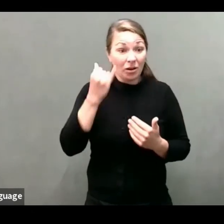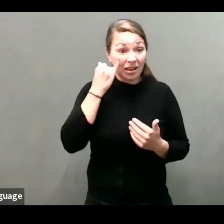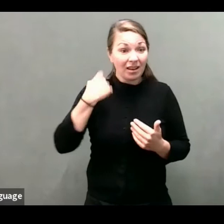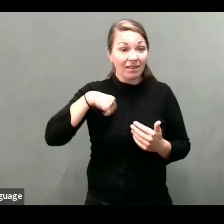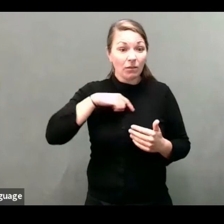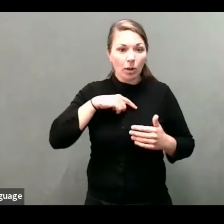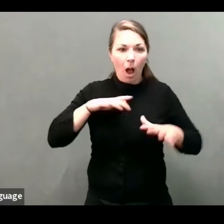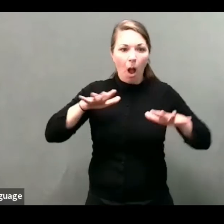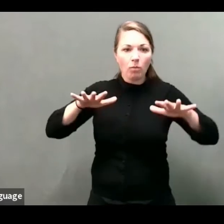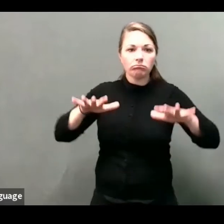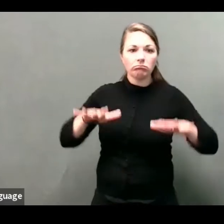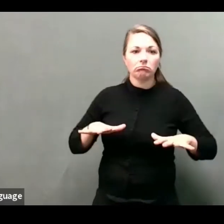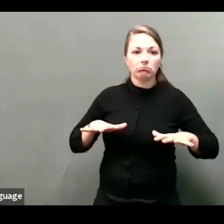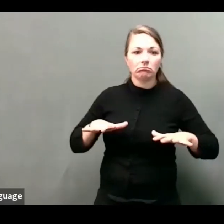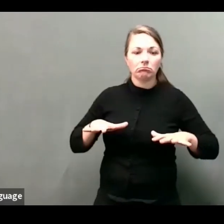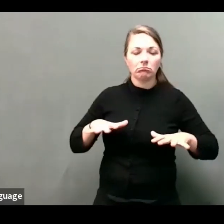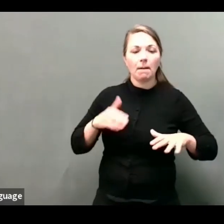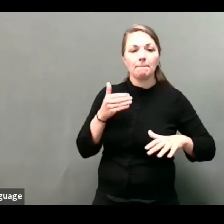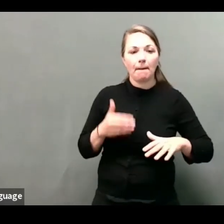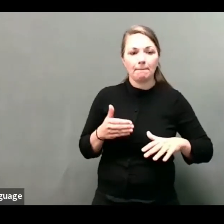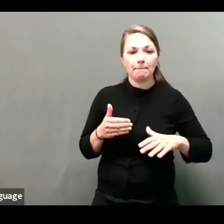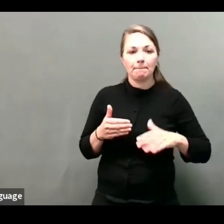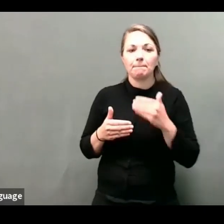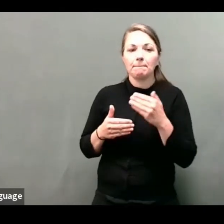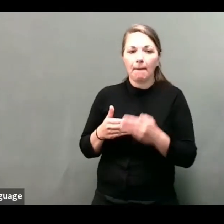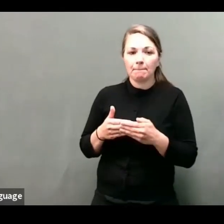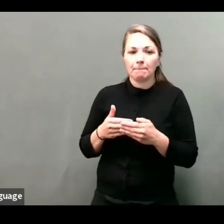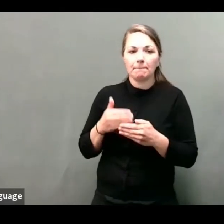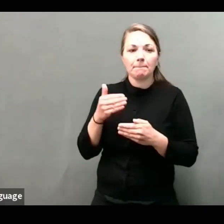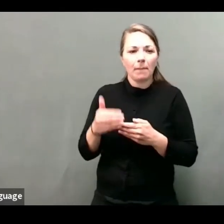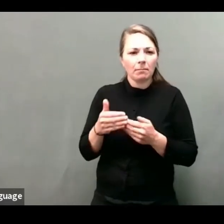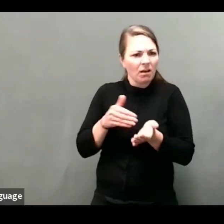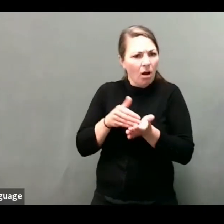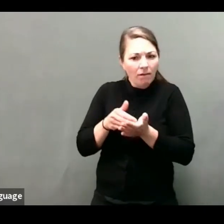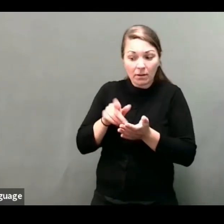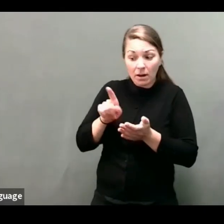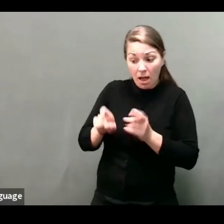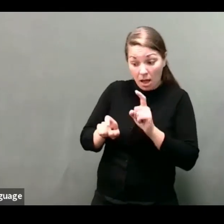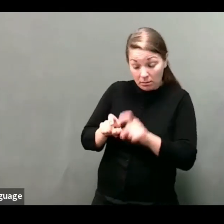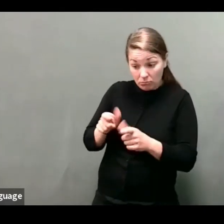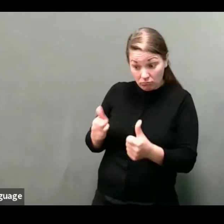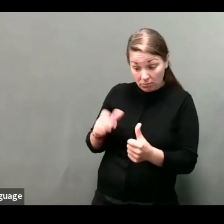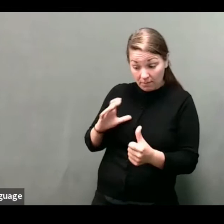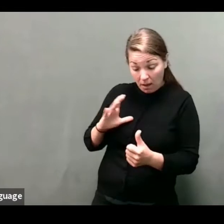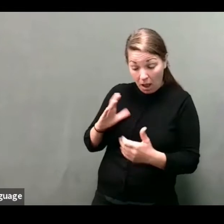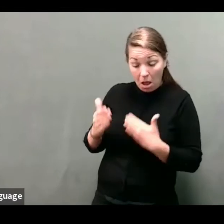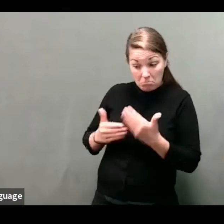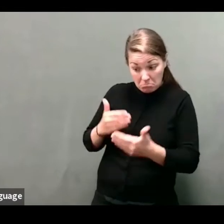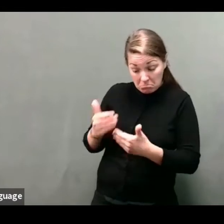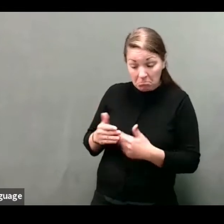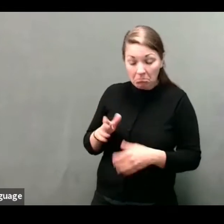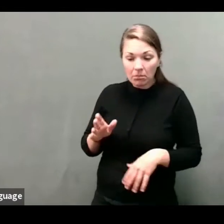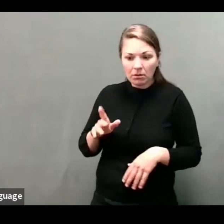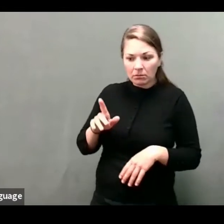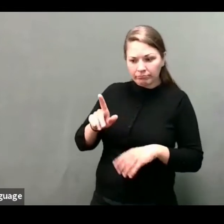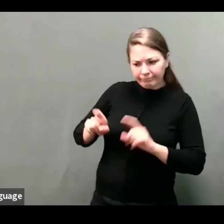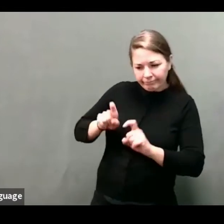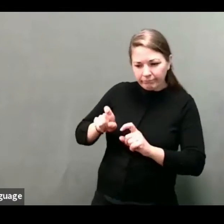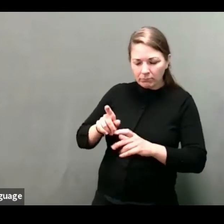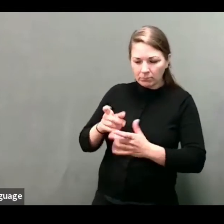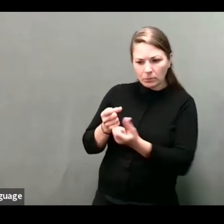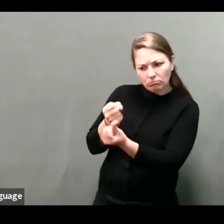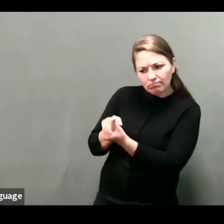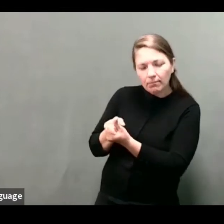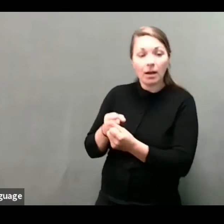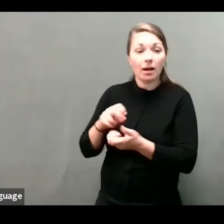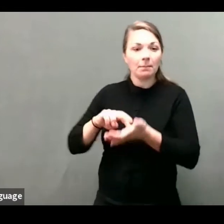down and checking in a lot, then hopefully that's just feeling a little more emotionally